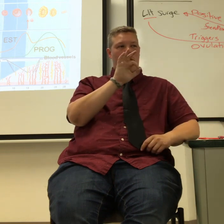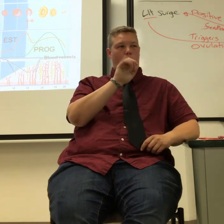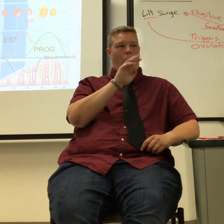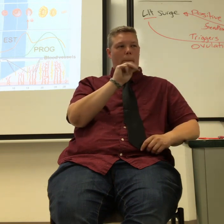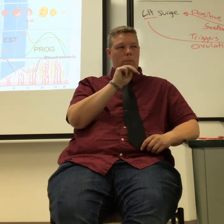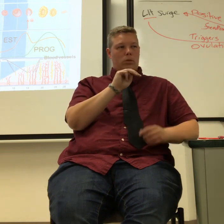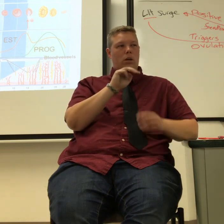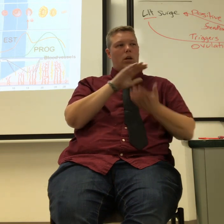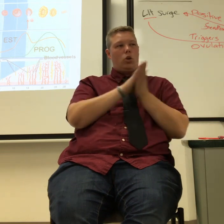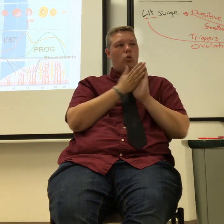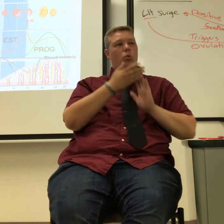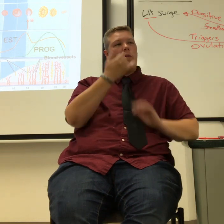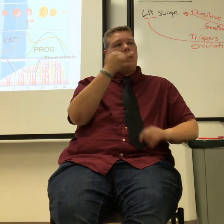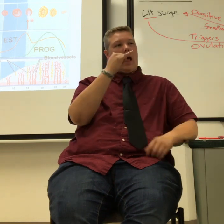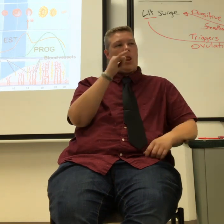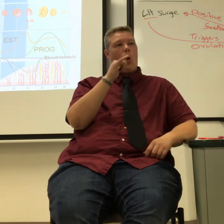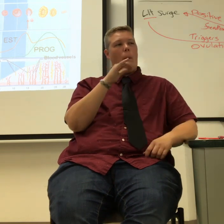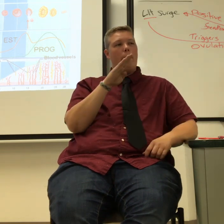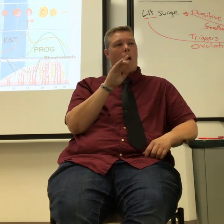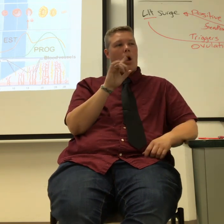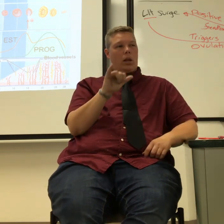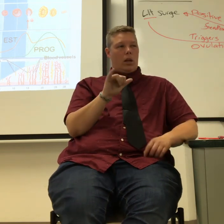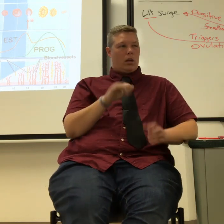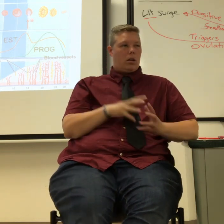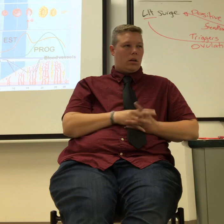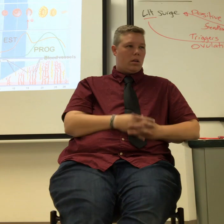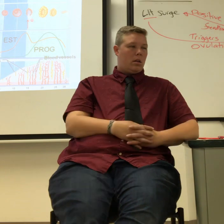Bleeding body, transform,